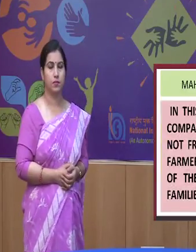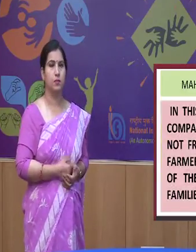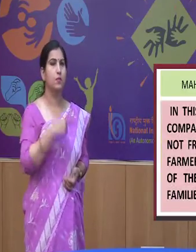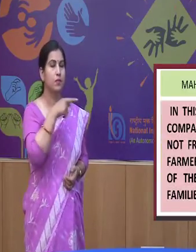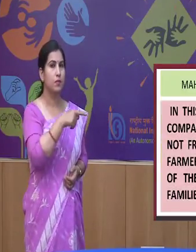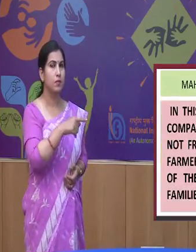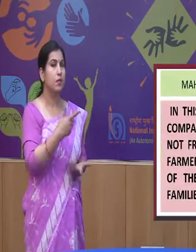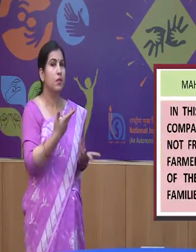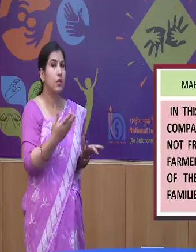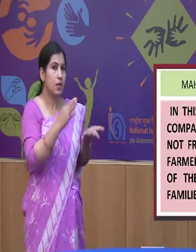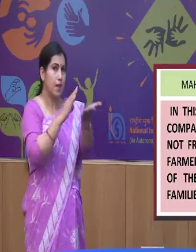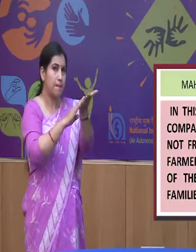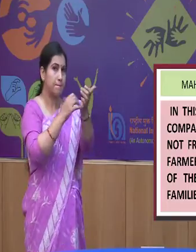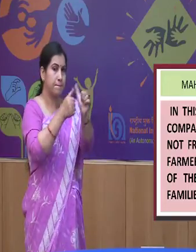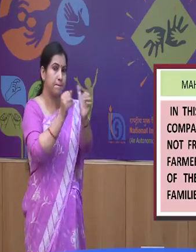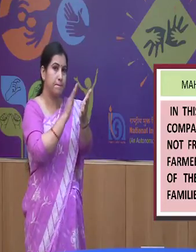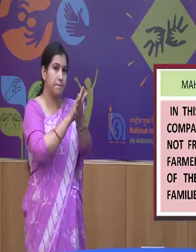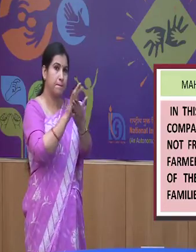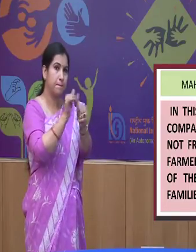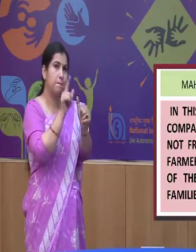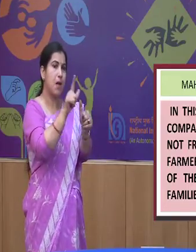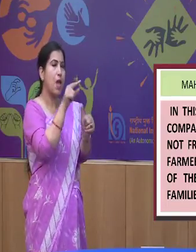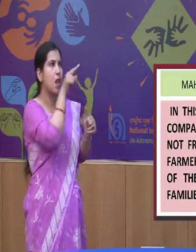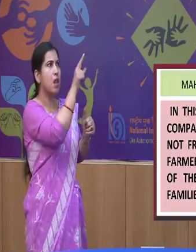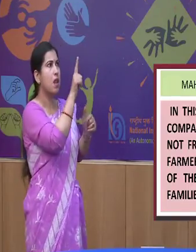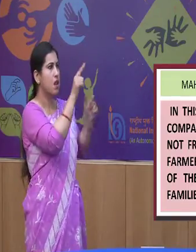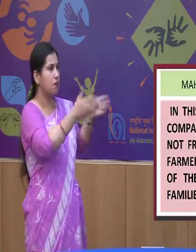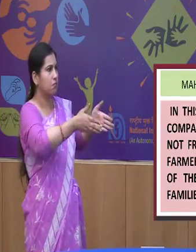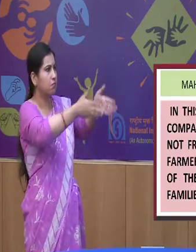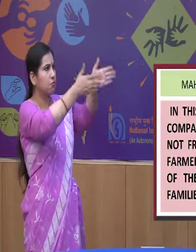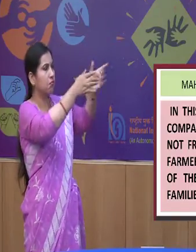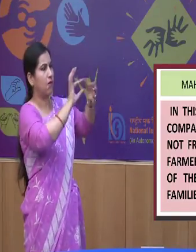Here, a mahal was fixed as a unit of revenue collection.